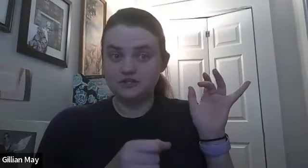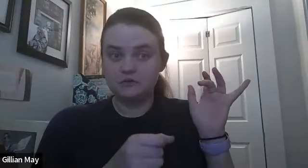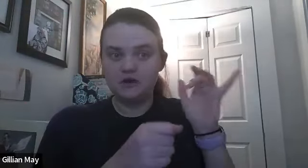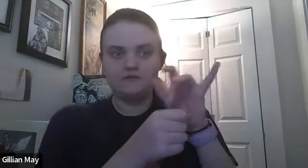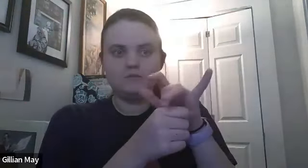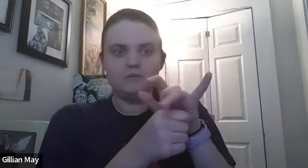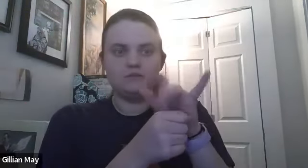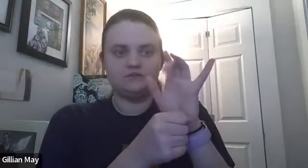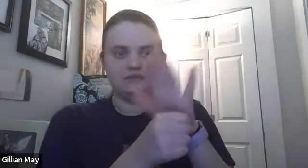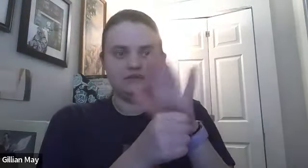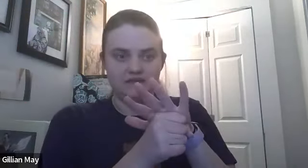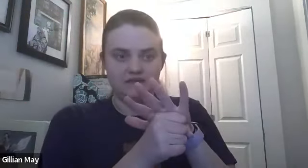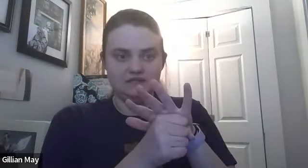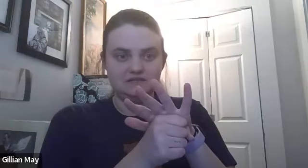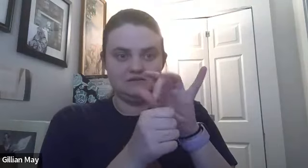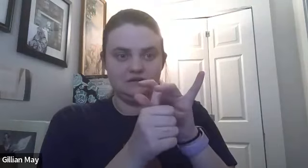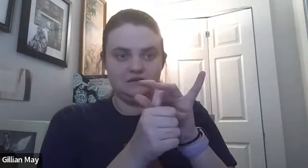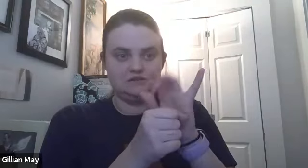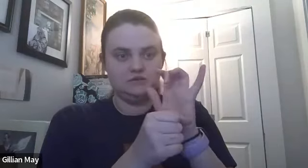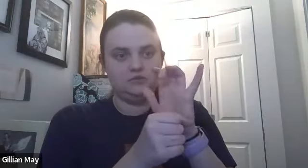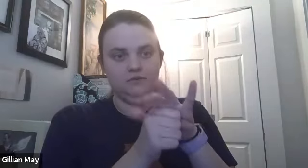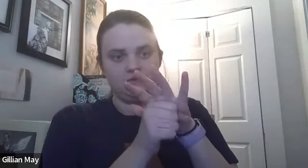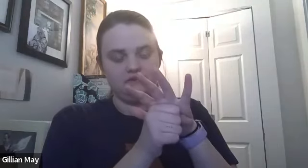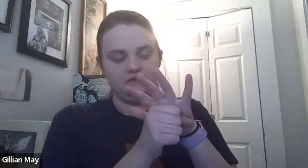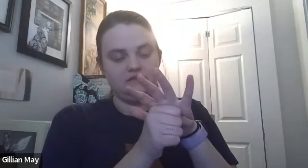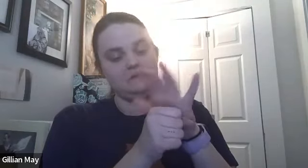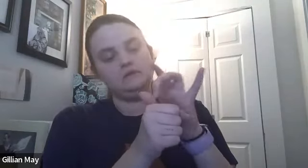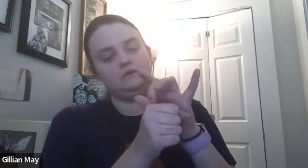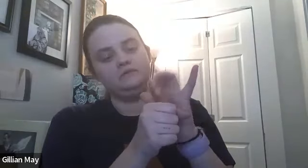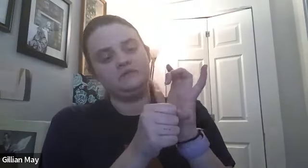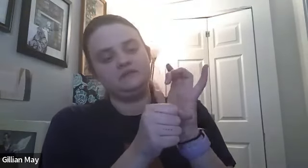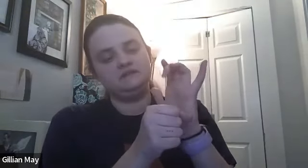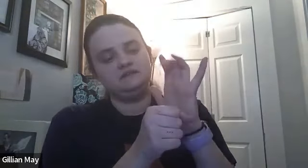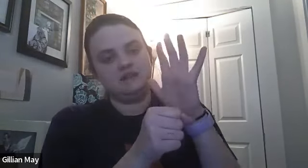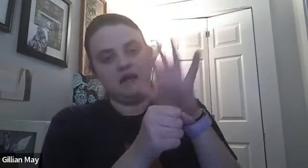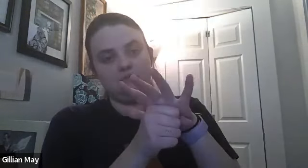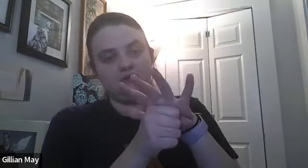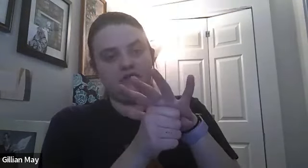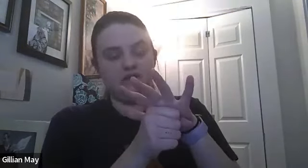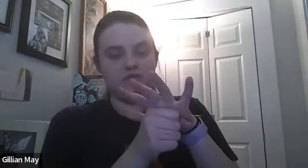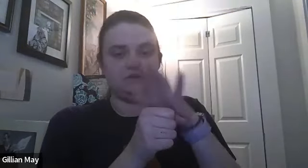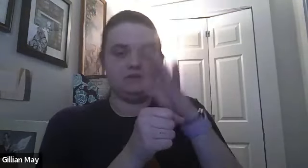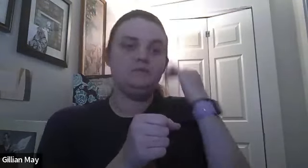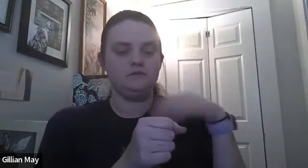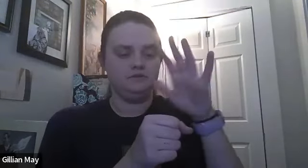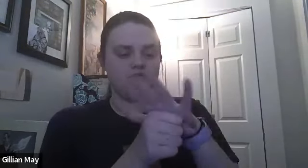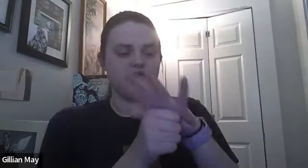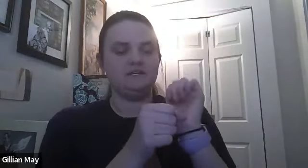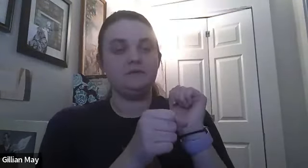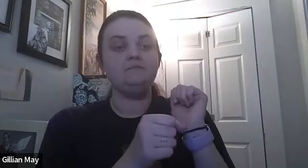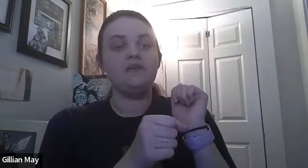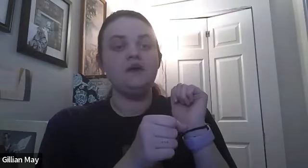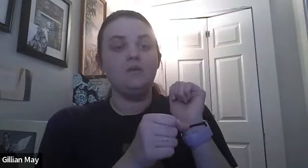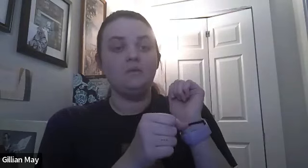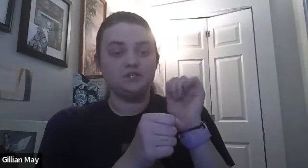soda, if you remember, which was like this. So you pull up the little tab and then you flip it up or slam it down. What you're gonna